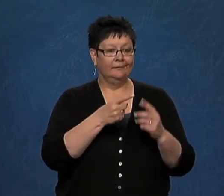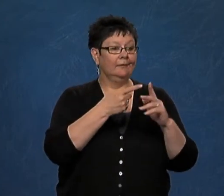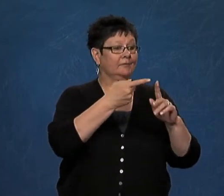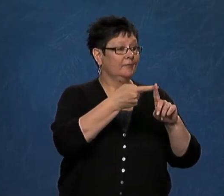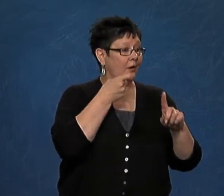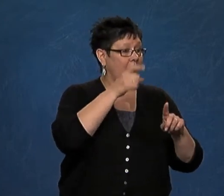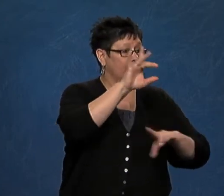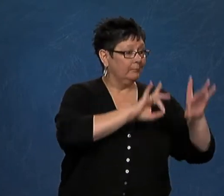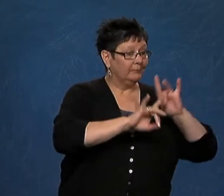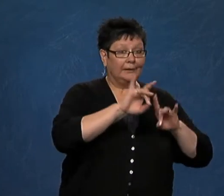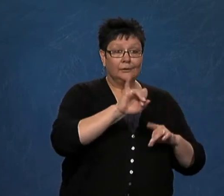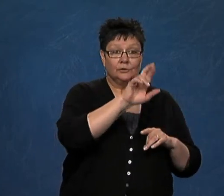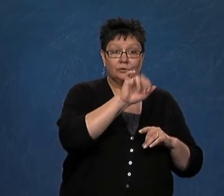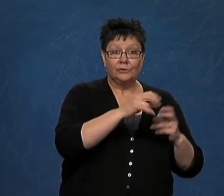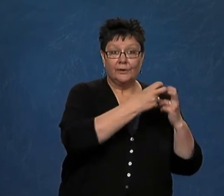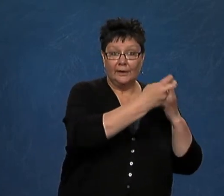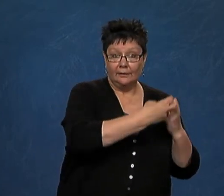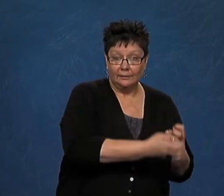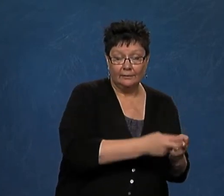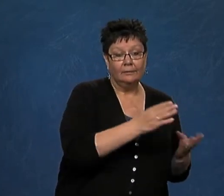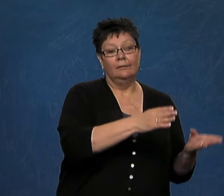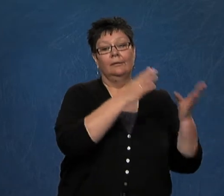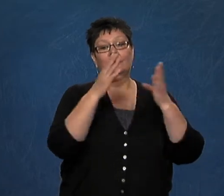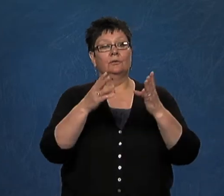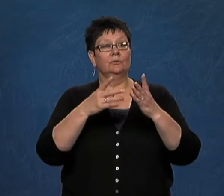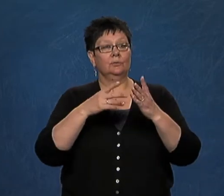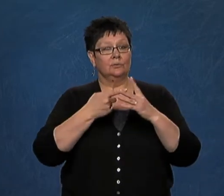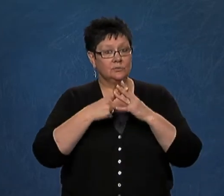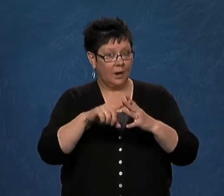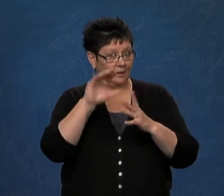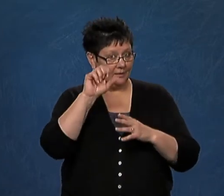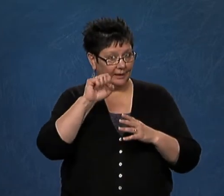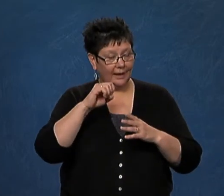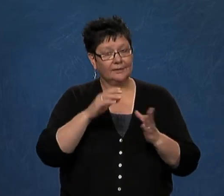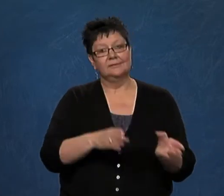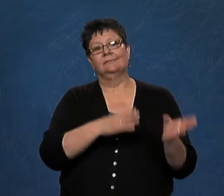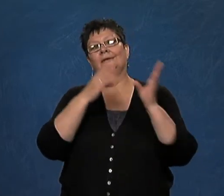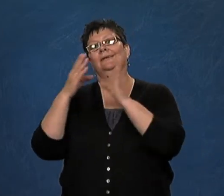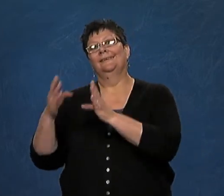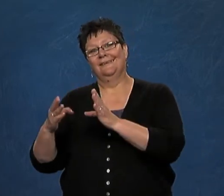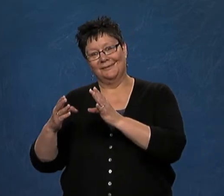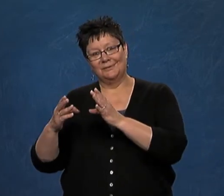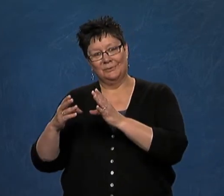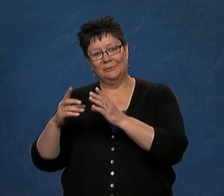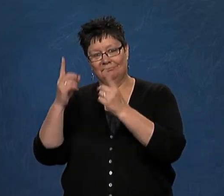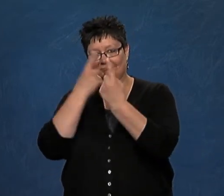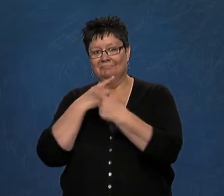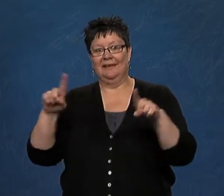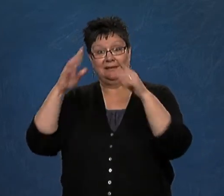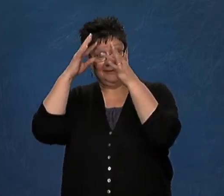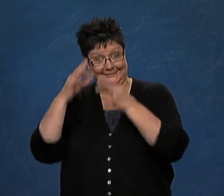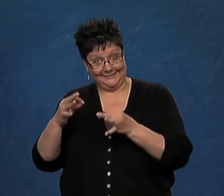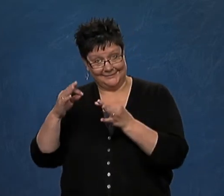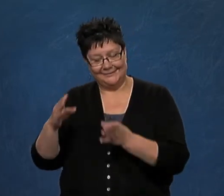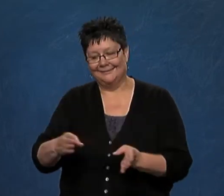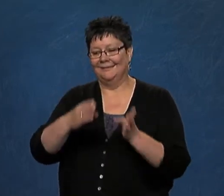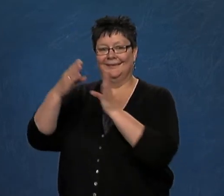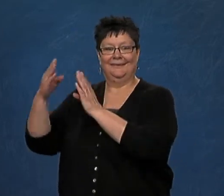more critical stages, from selecting the jury, from beginning the case, and then announcing